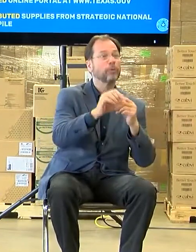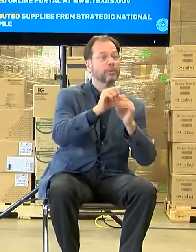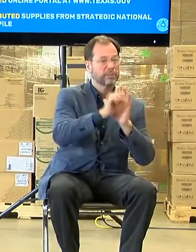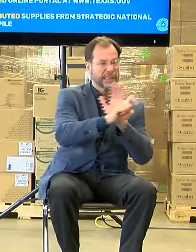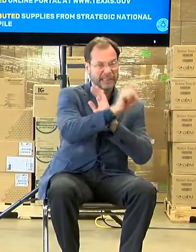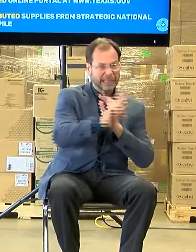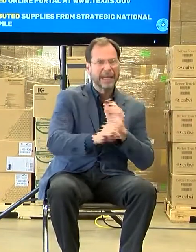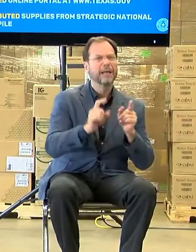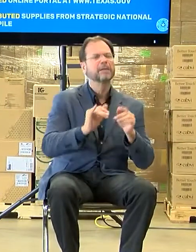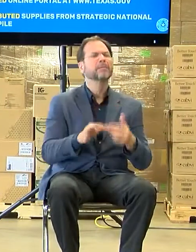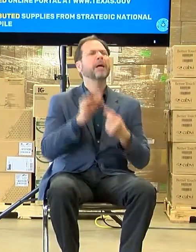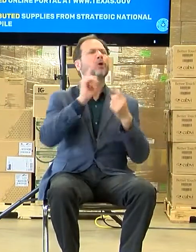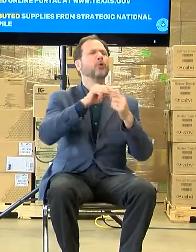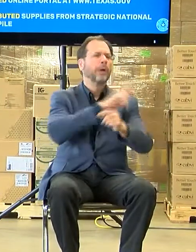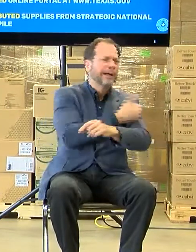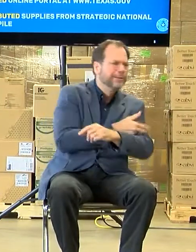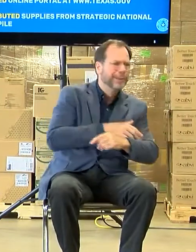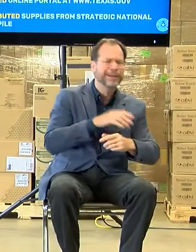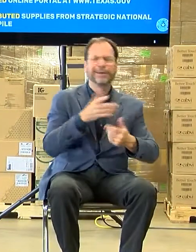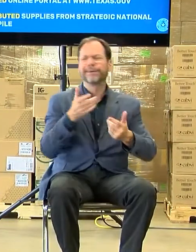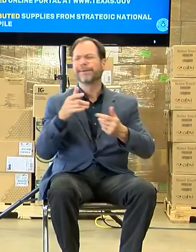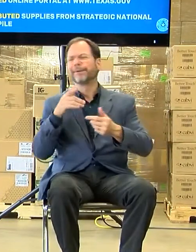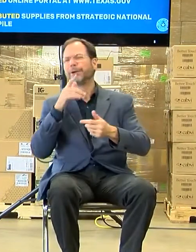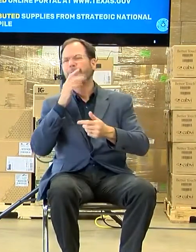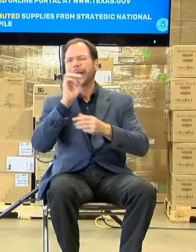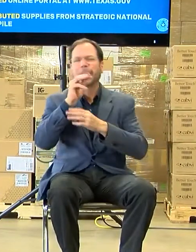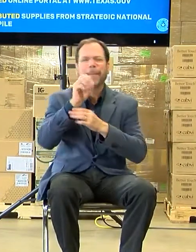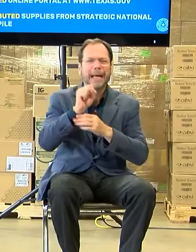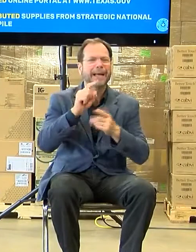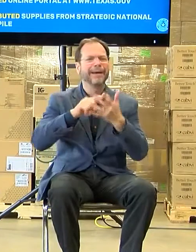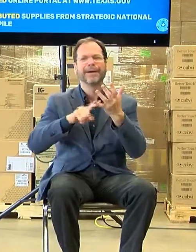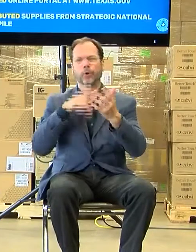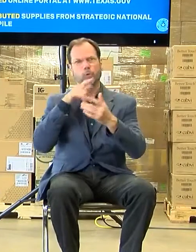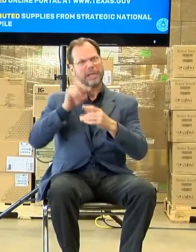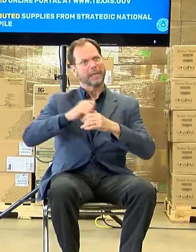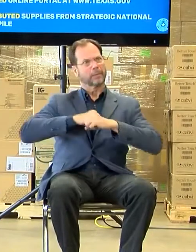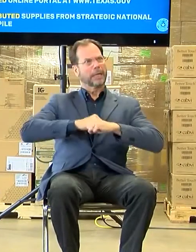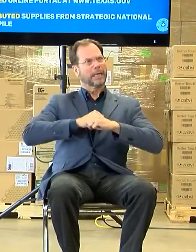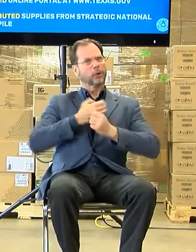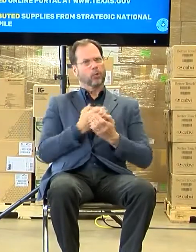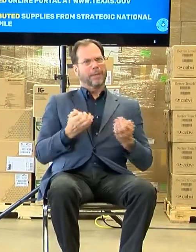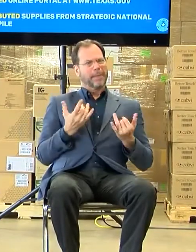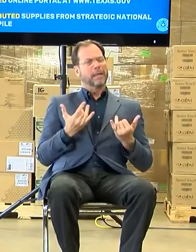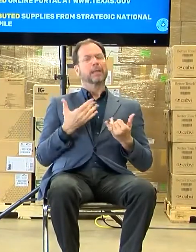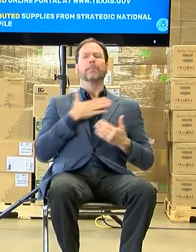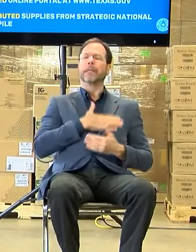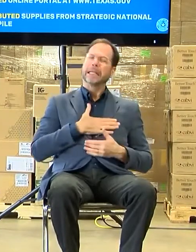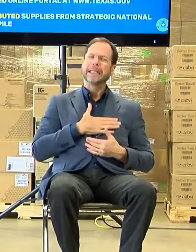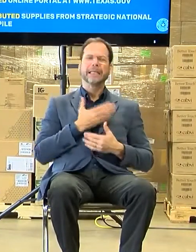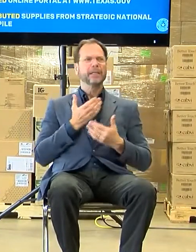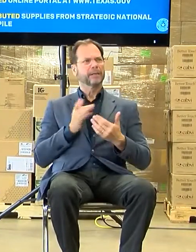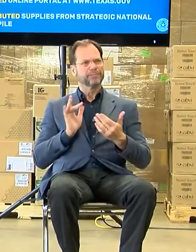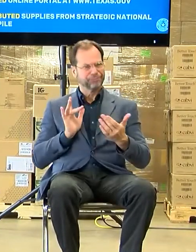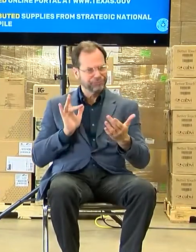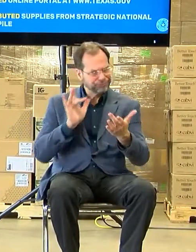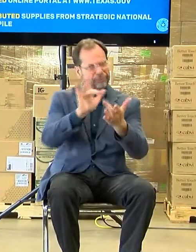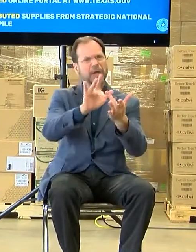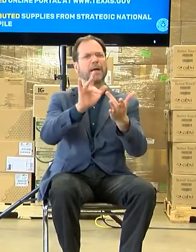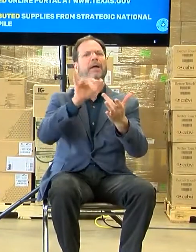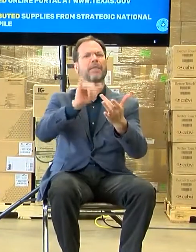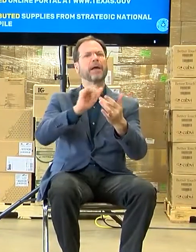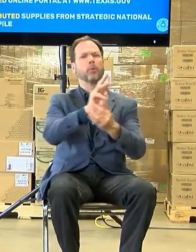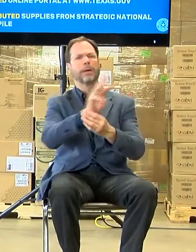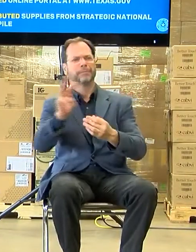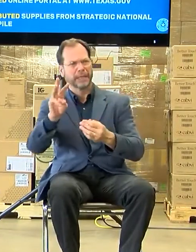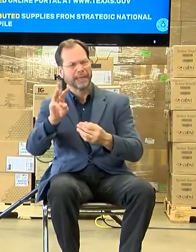especially to our healthcare providers and first responders who need the personal protection equipment, please log into that site. Let